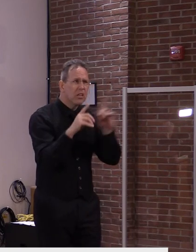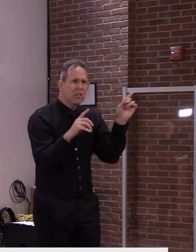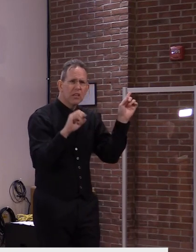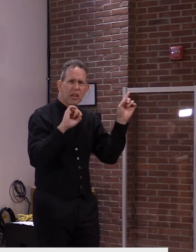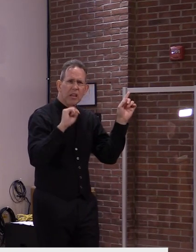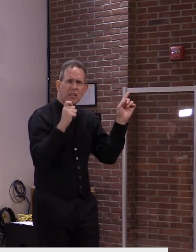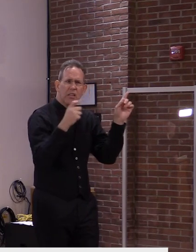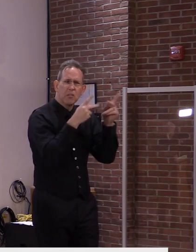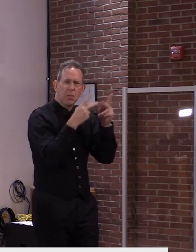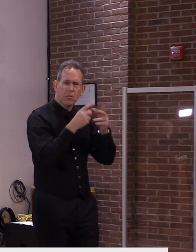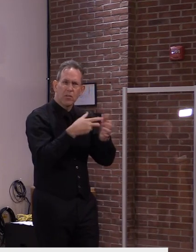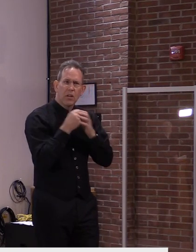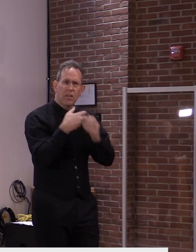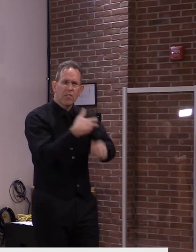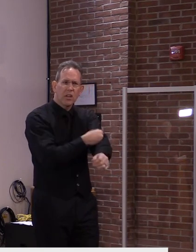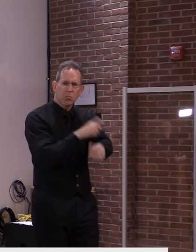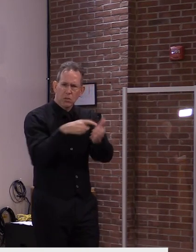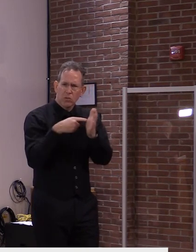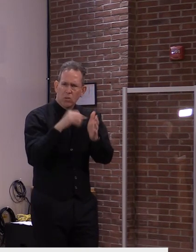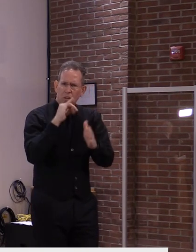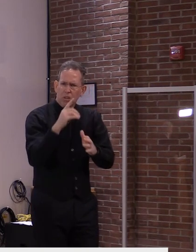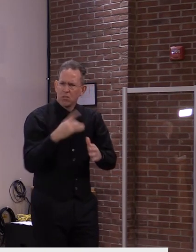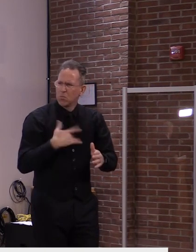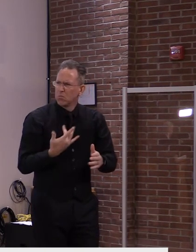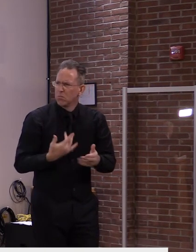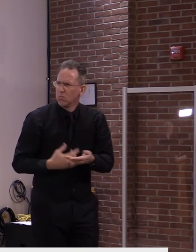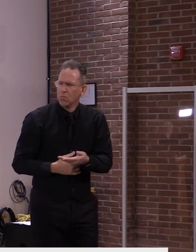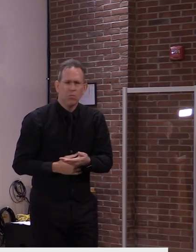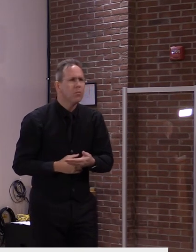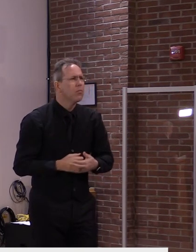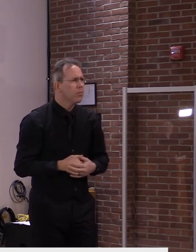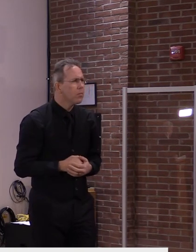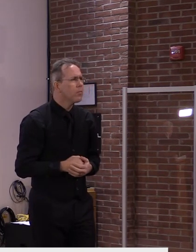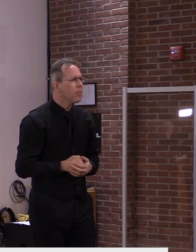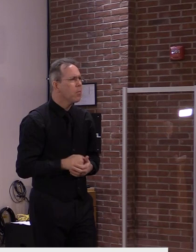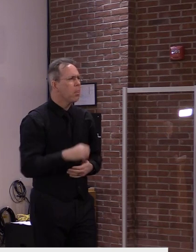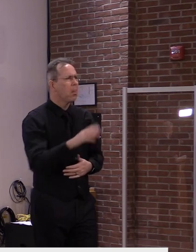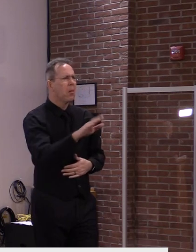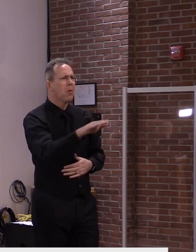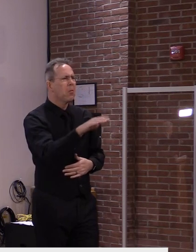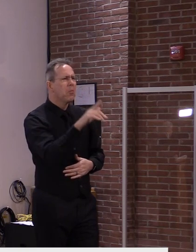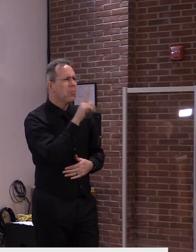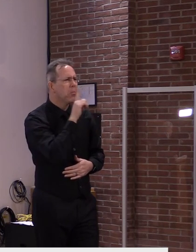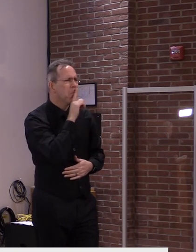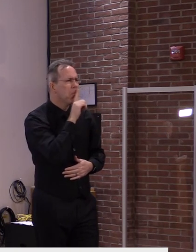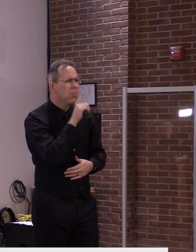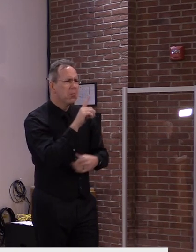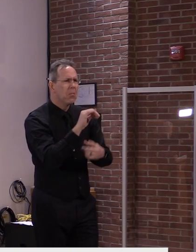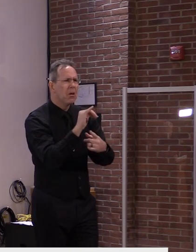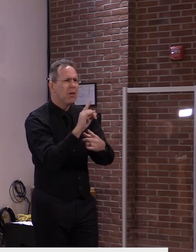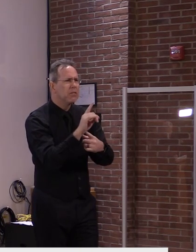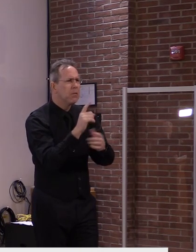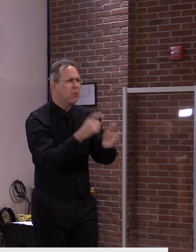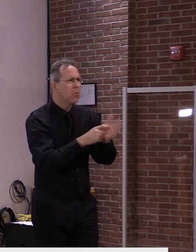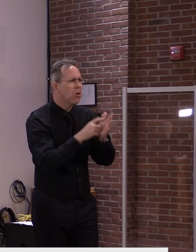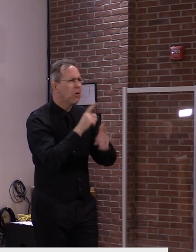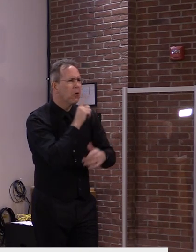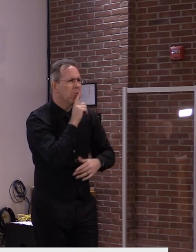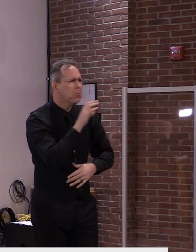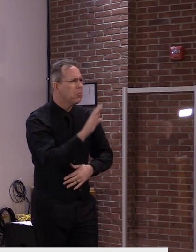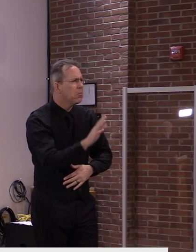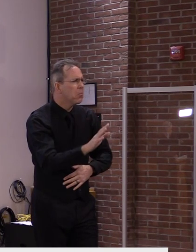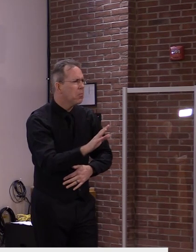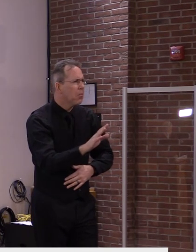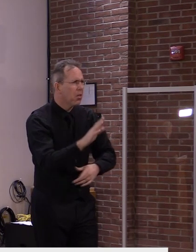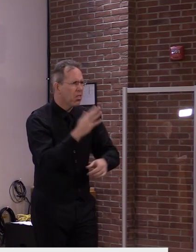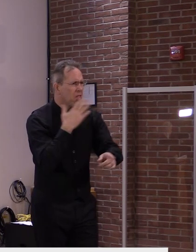don't. We're not requiring an ID in the healthcare clinics, and I'll make sure that the message gets out